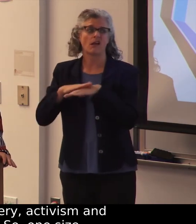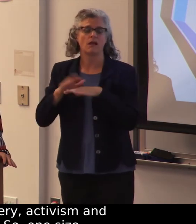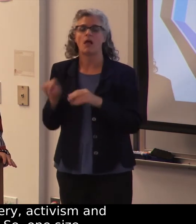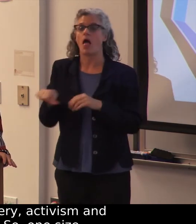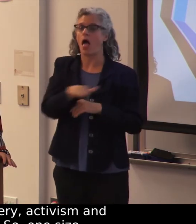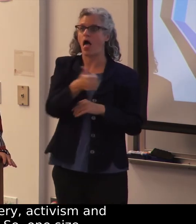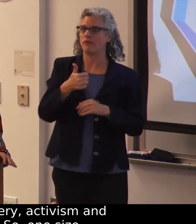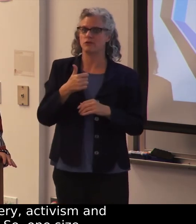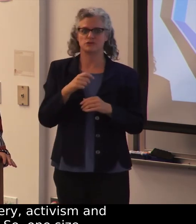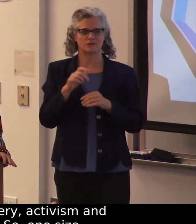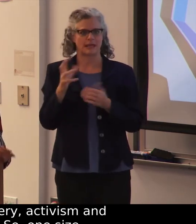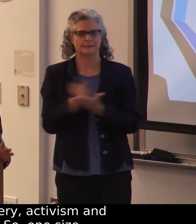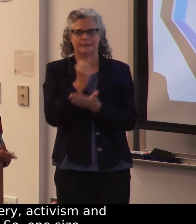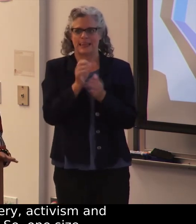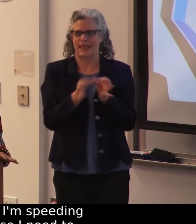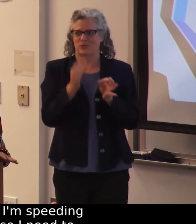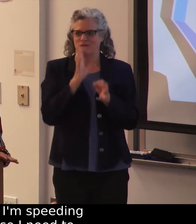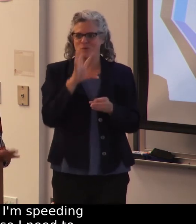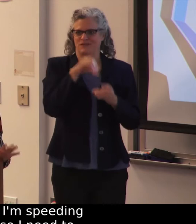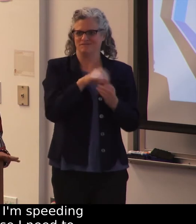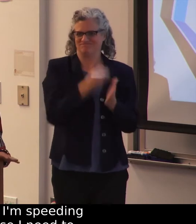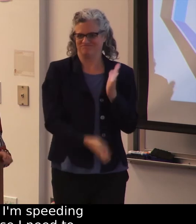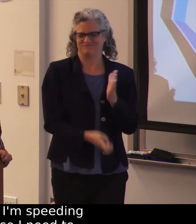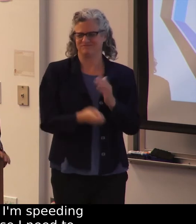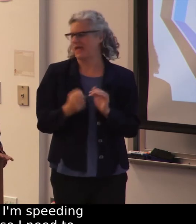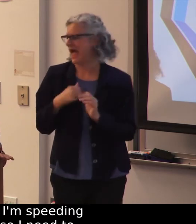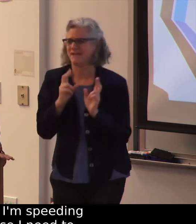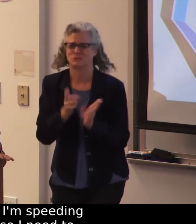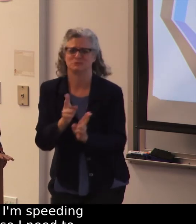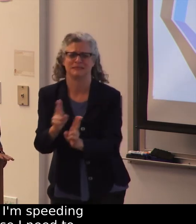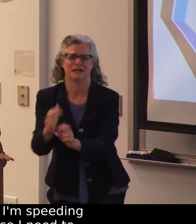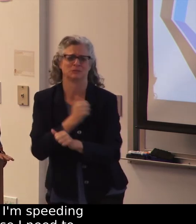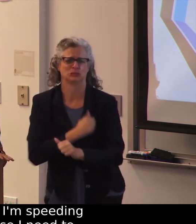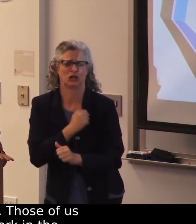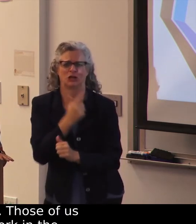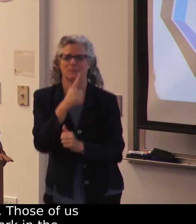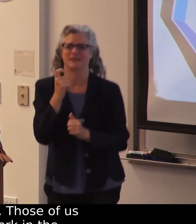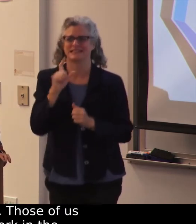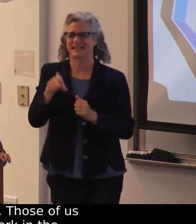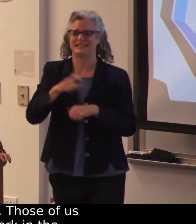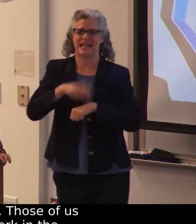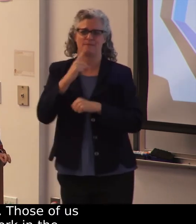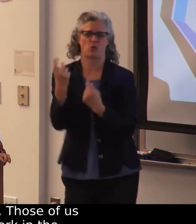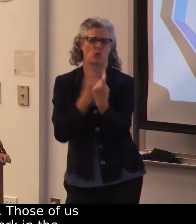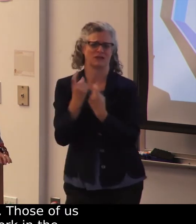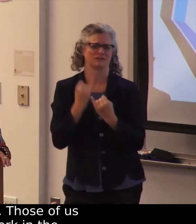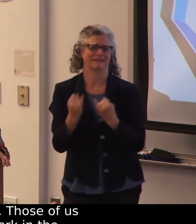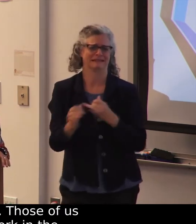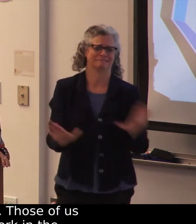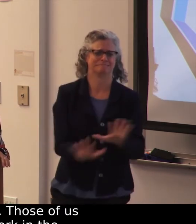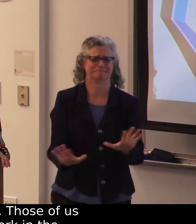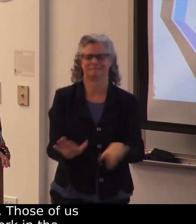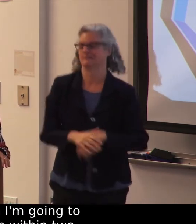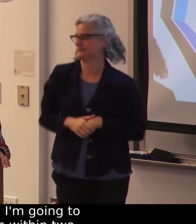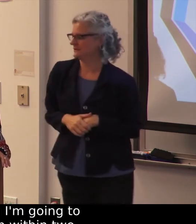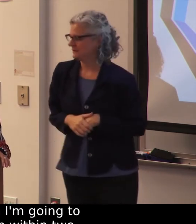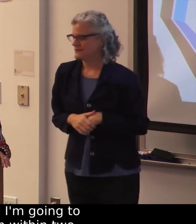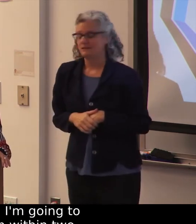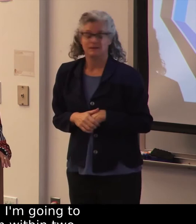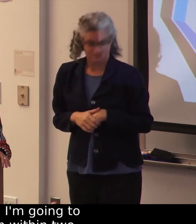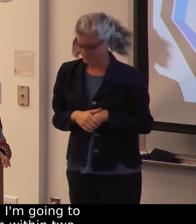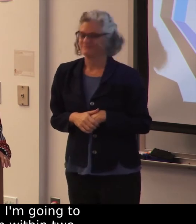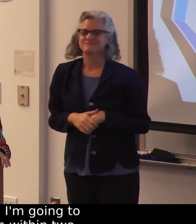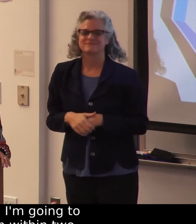affiliation. So one size does not fit all. You'll notice I'm speeding up because I need to have you ask me questions. And those of us who work in the heritage language teaching